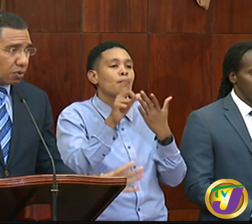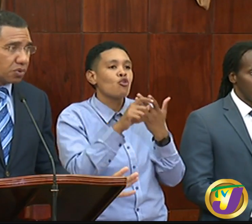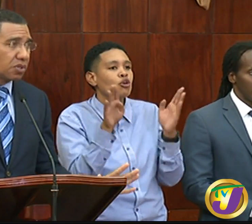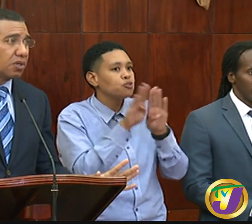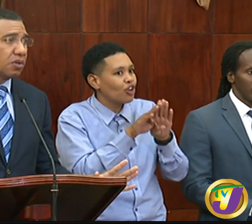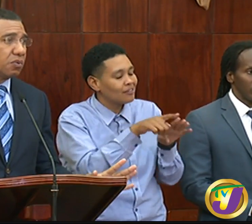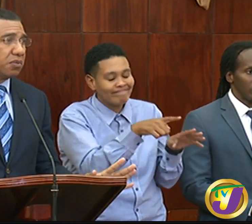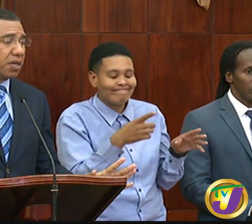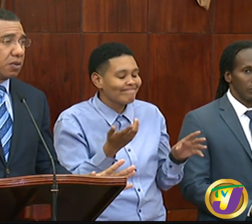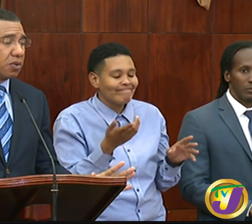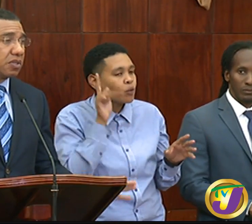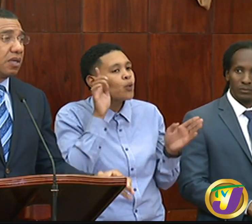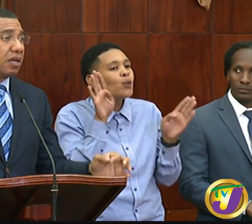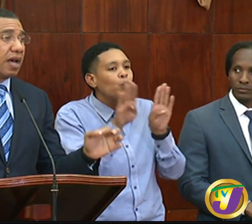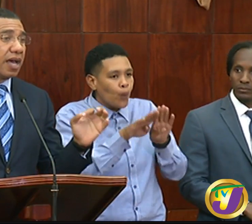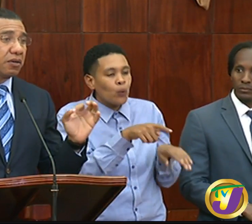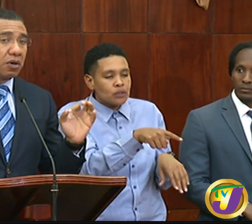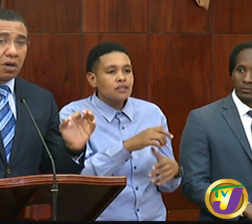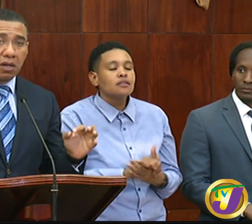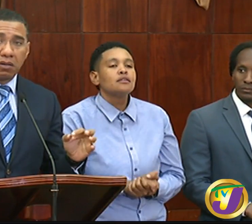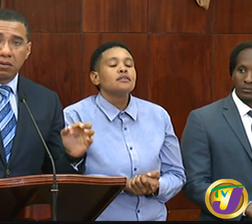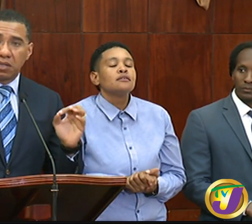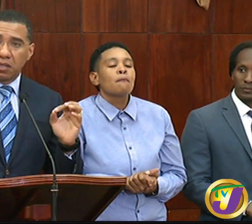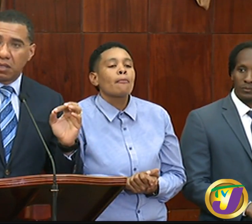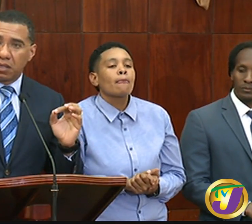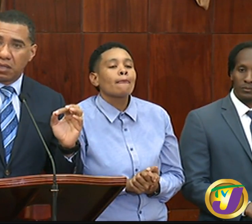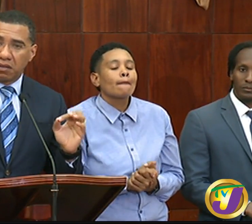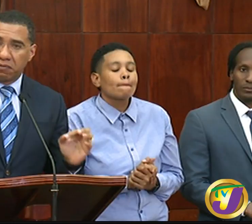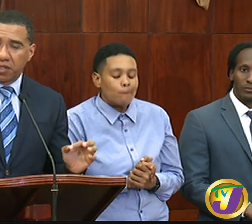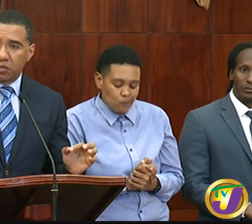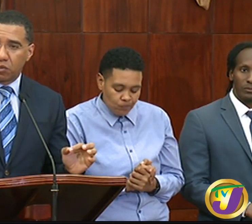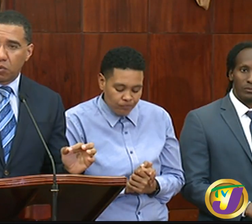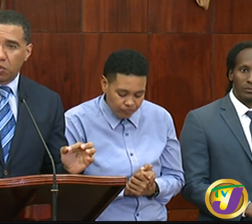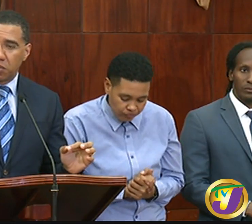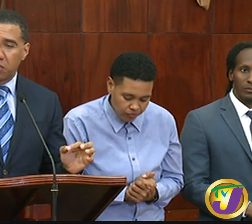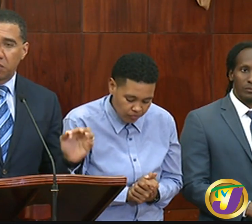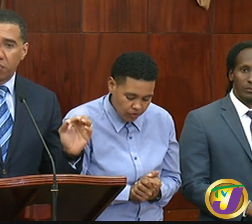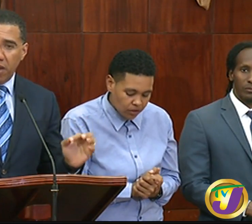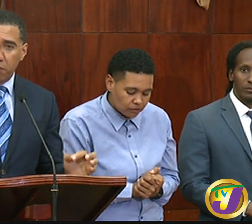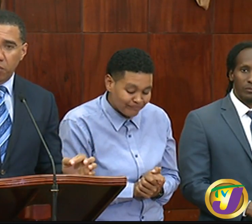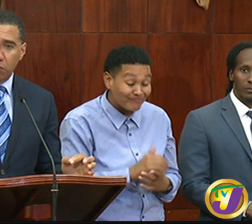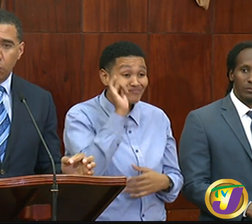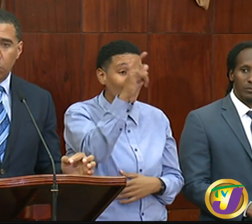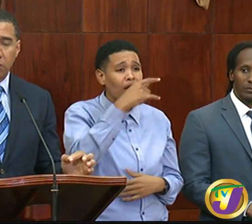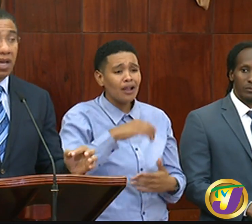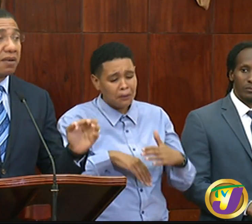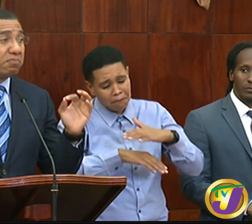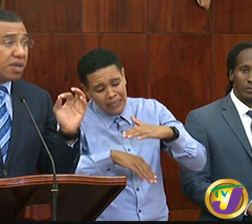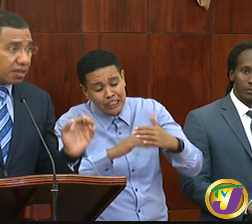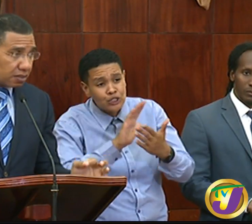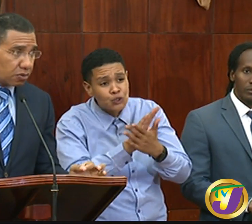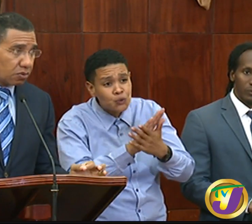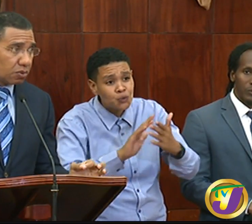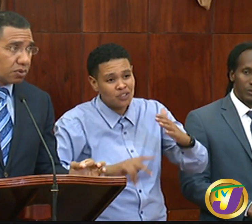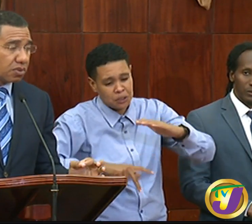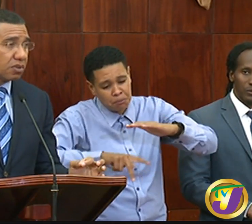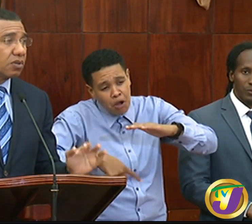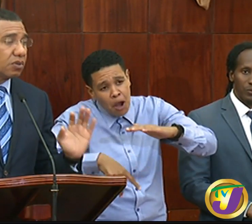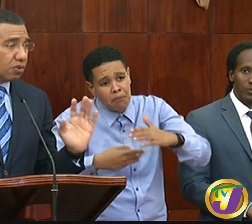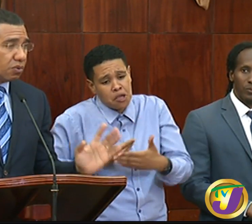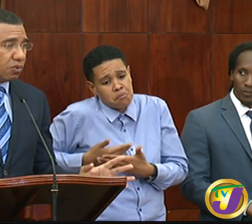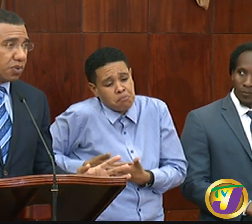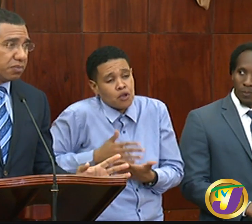on. Those will be closed, and all infant schools, primary schools and basic